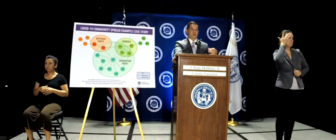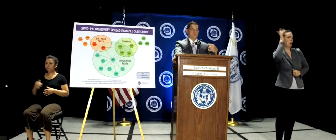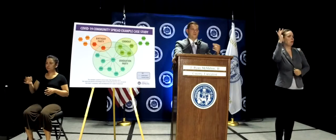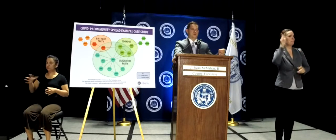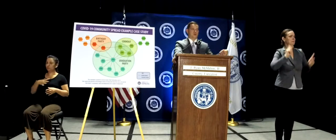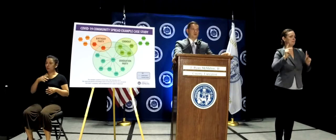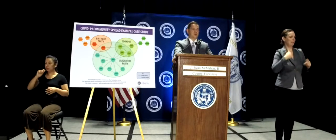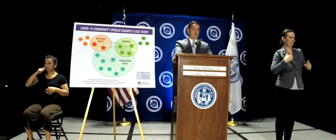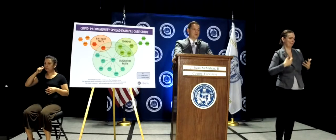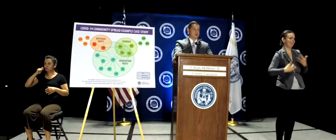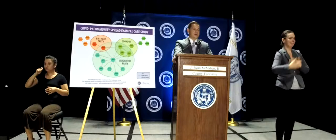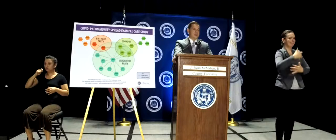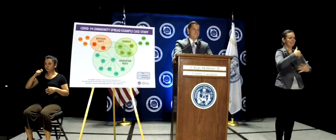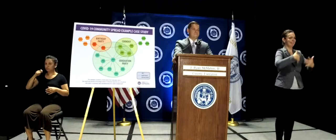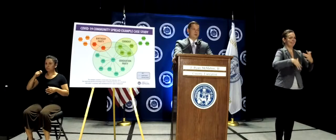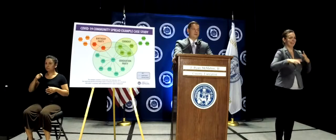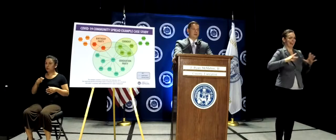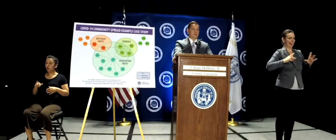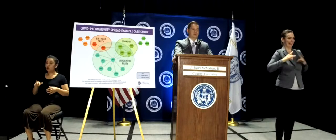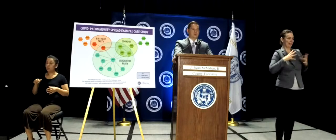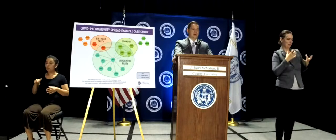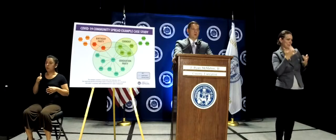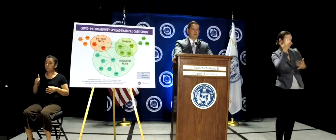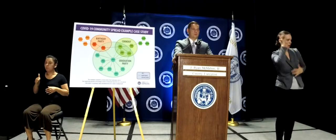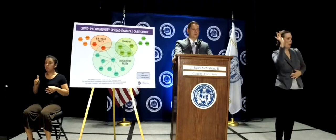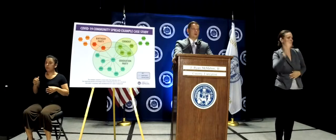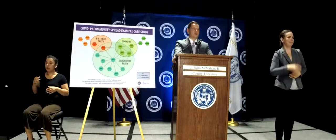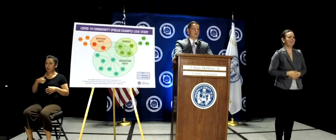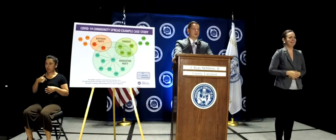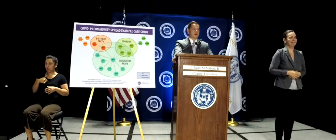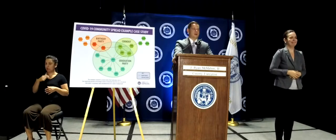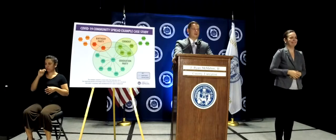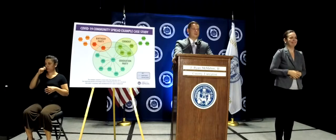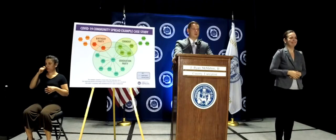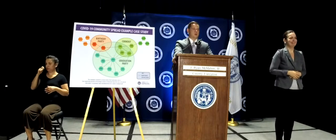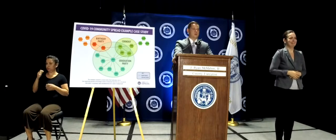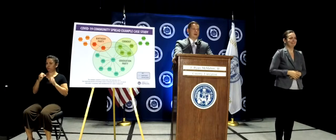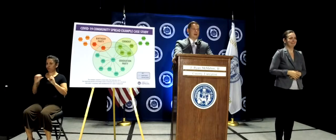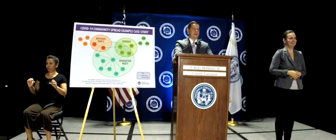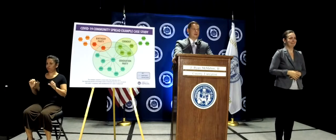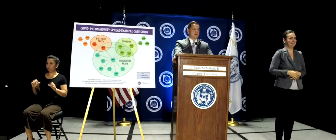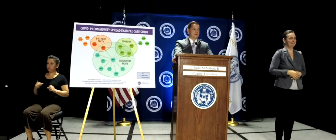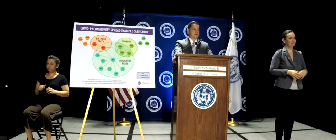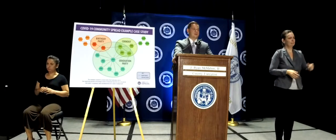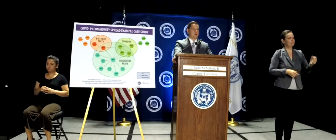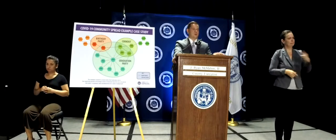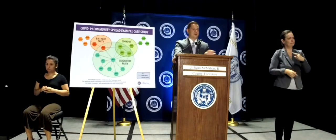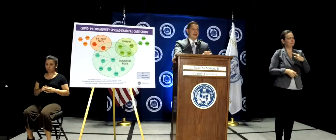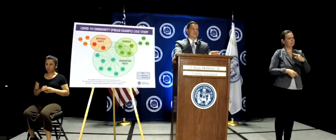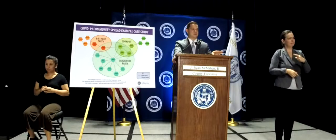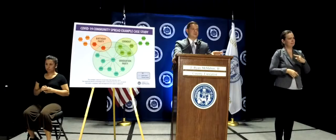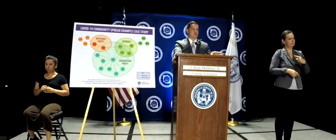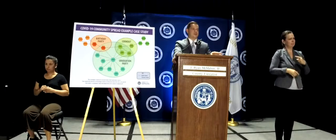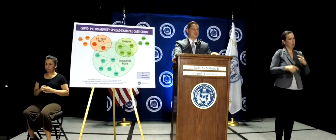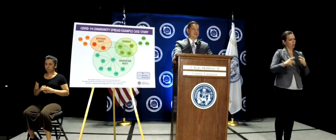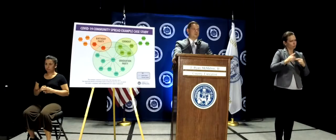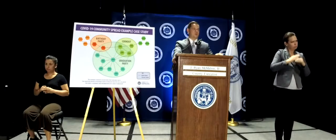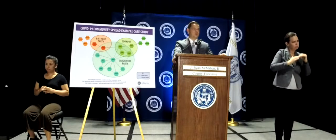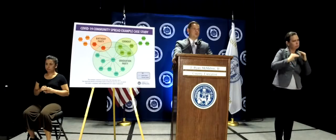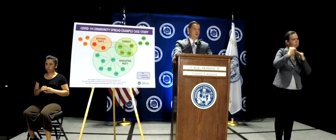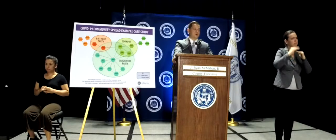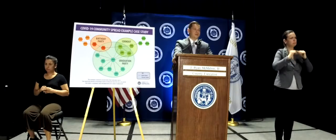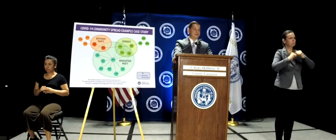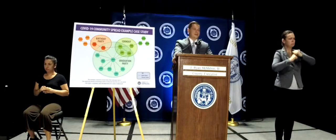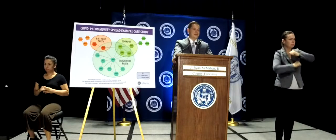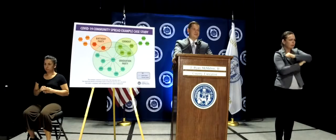at too to build up the infrastructure. I think I'm going to use that one, but so that no one can ask me this question again